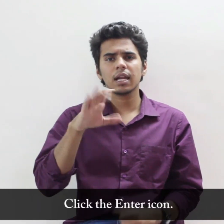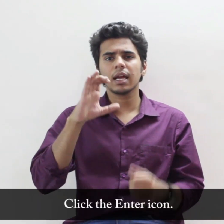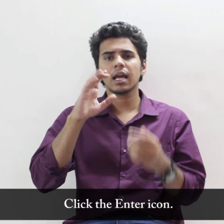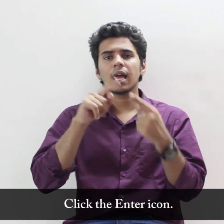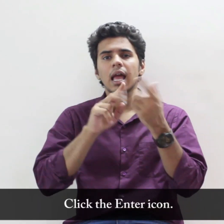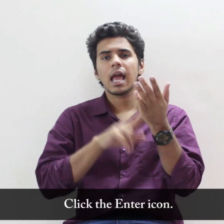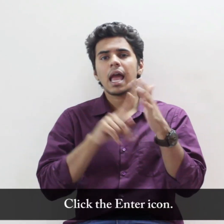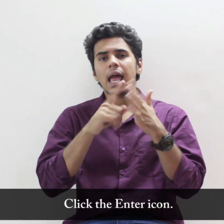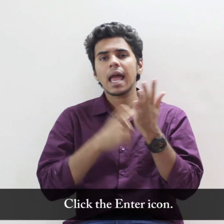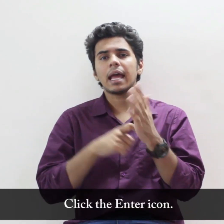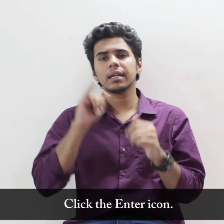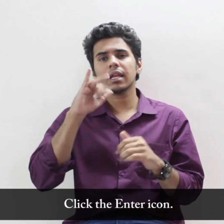icon.